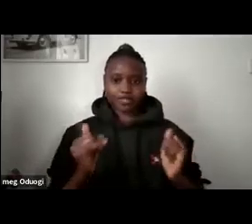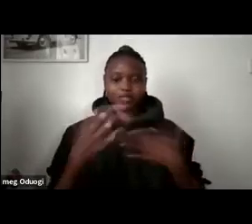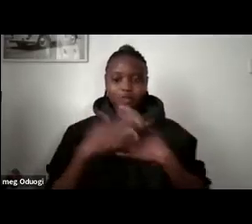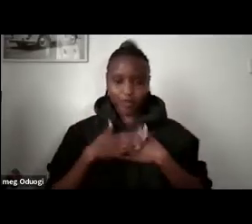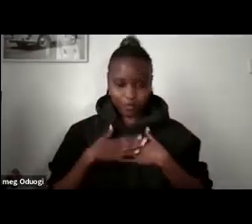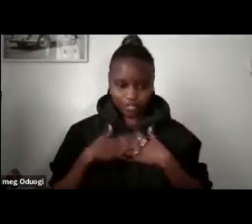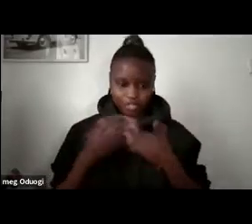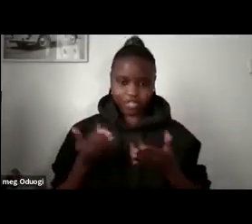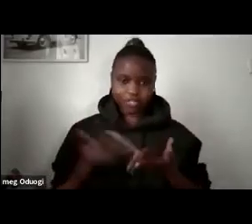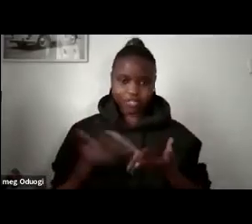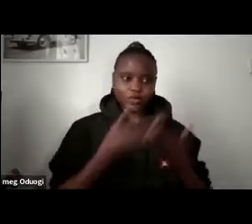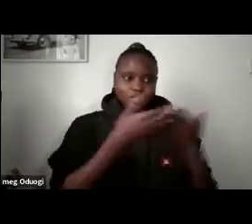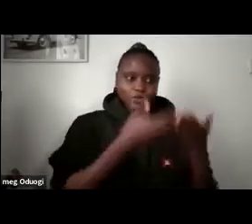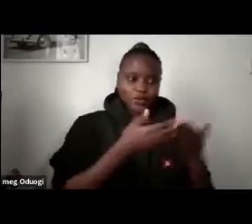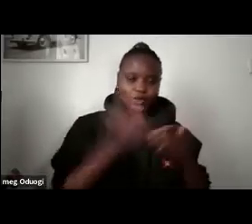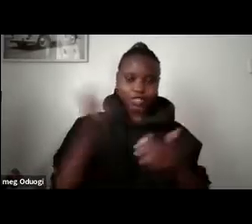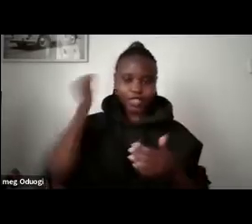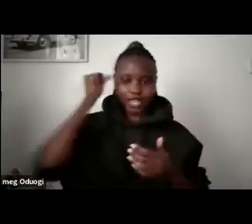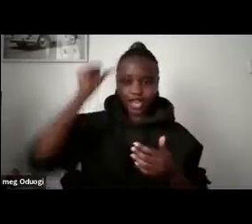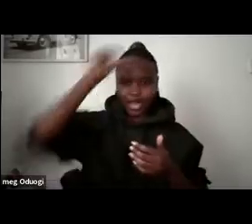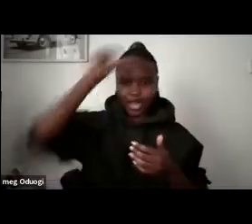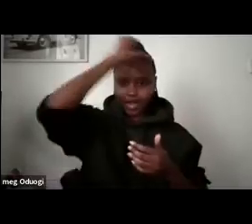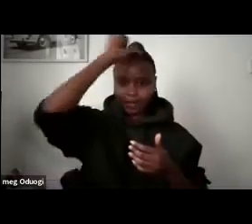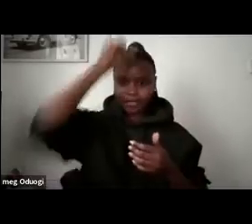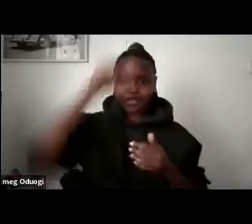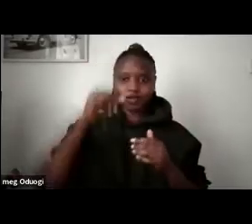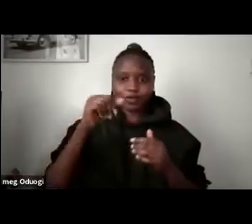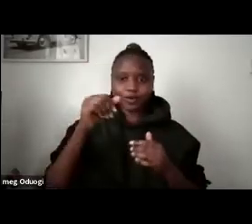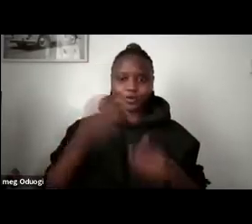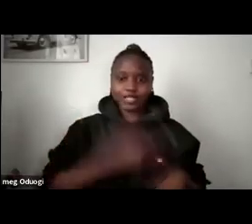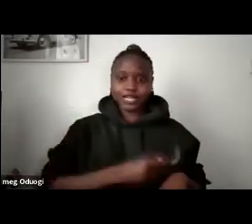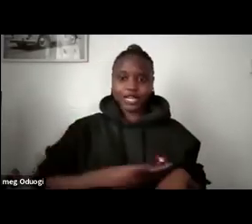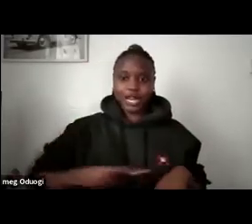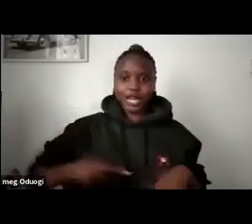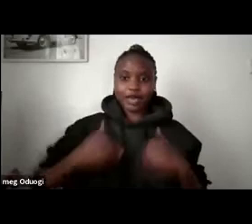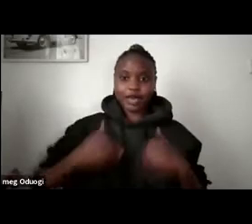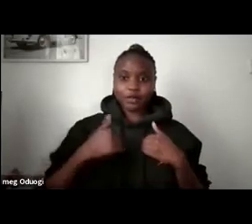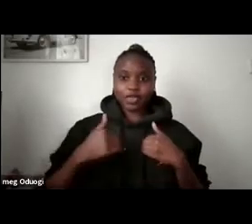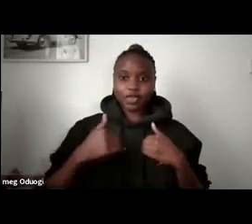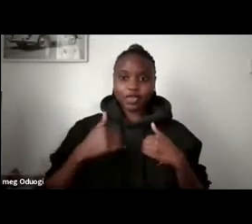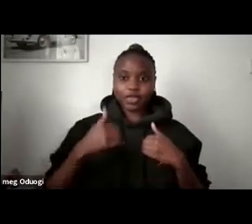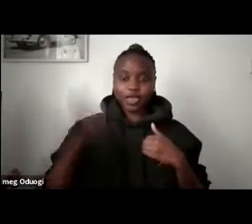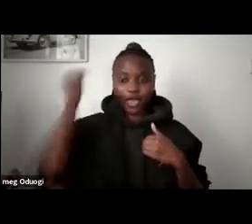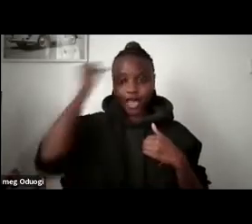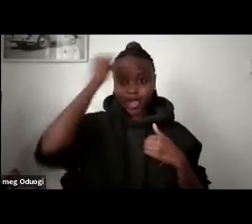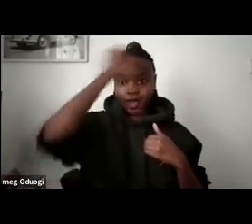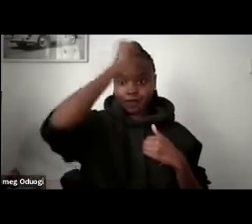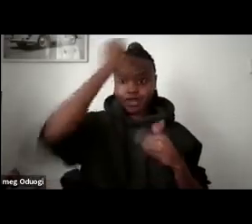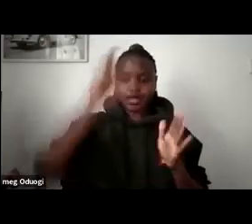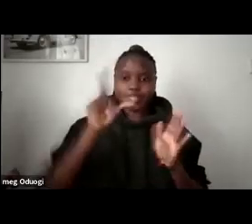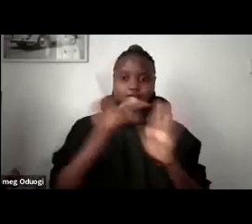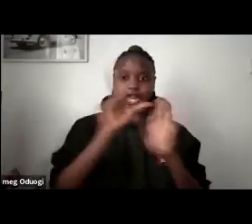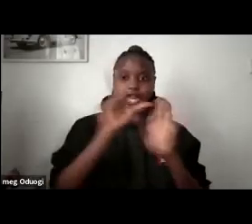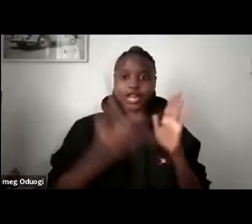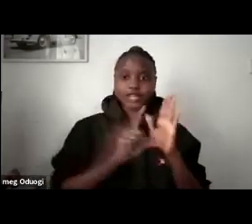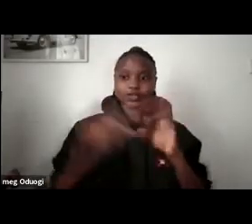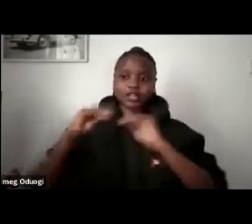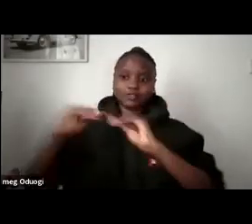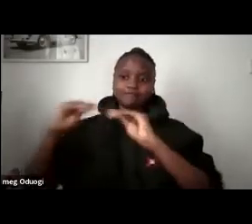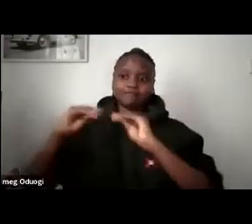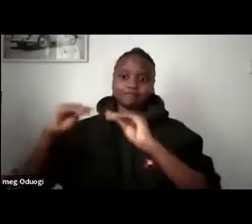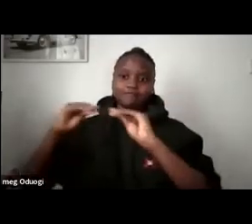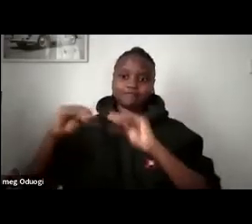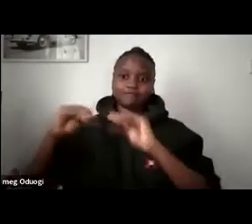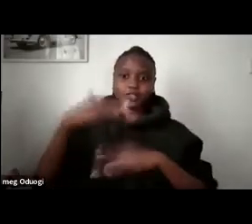the Arabic because in the DAB we find that Arabic is a lesson that is taught. So maybe next year we still hope we'll